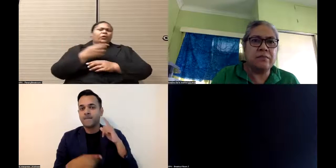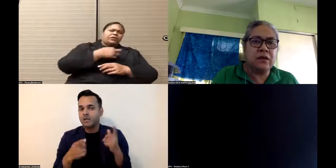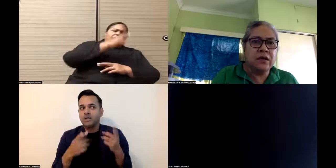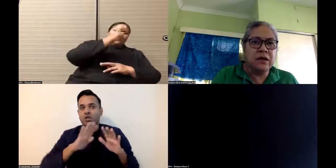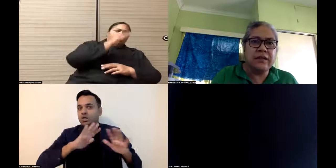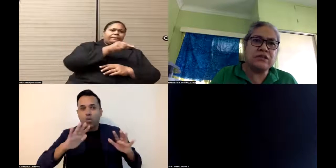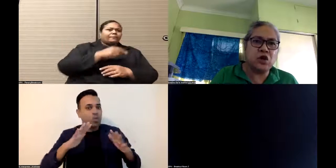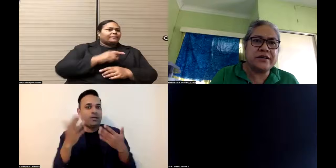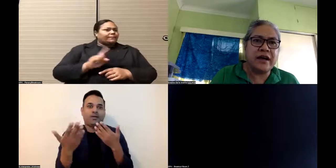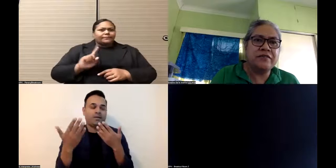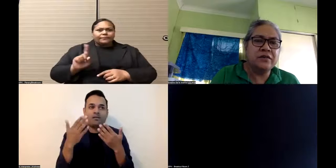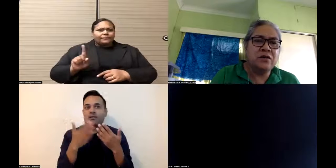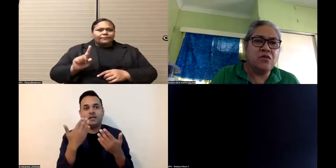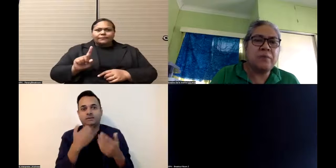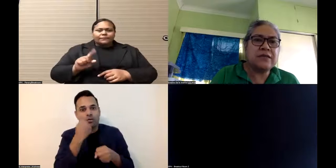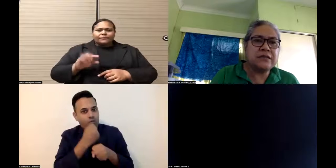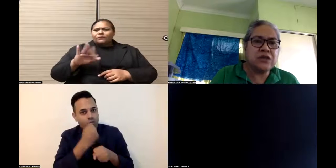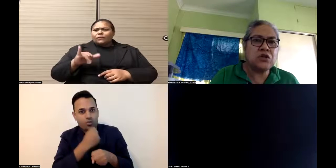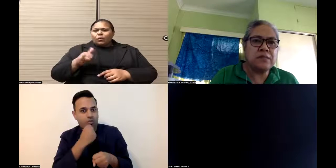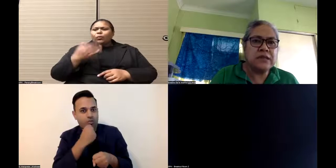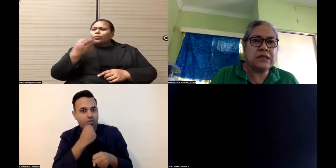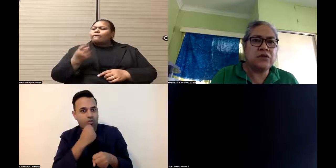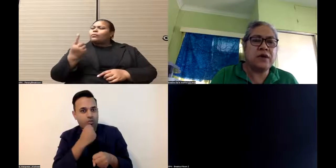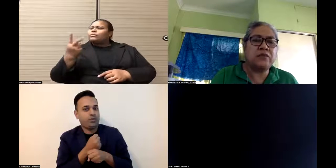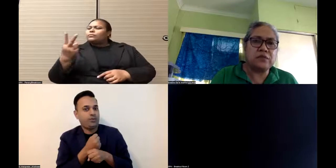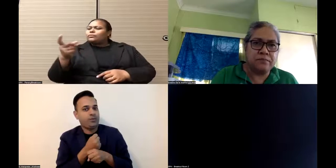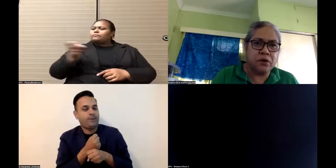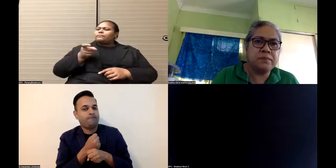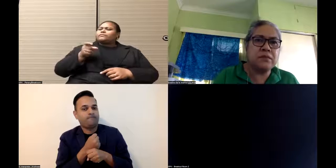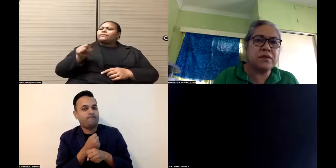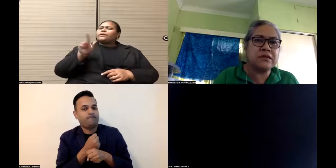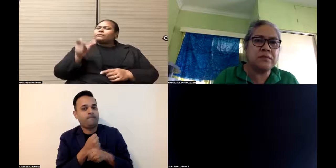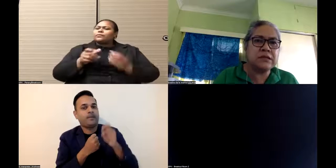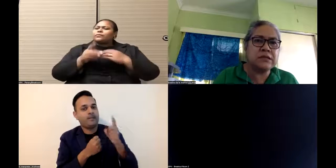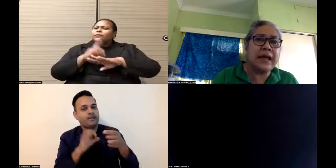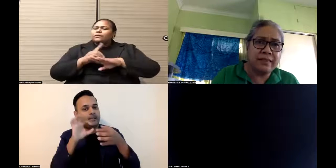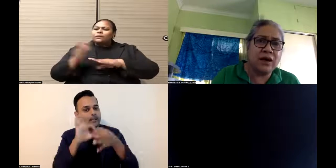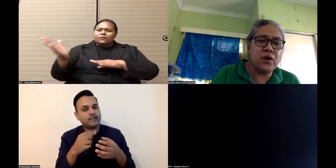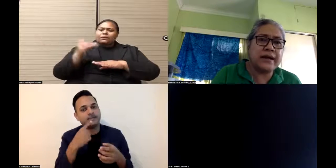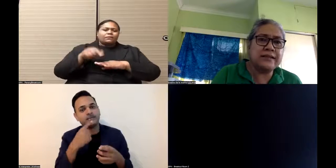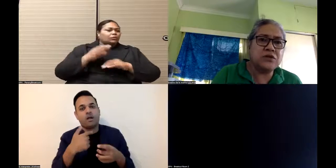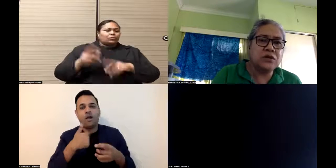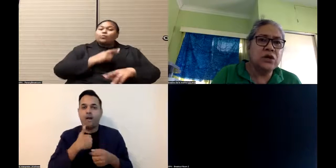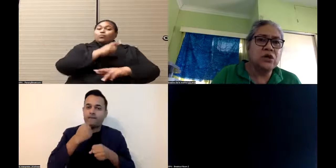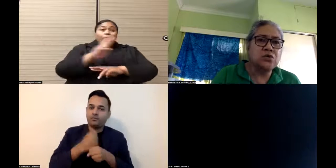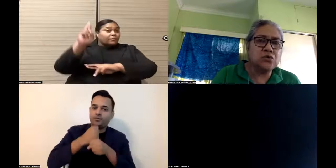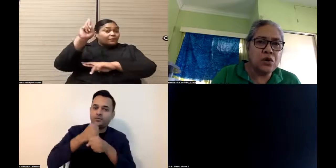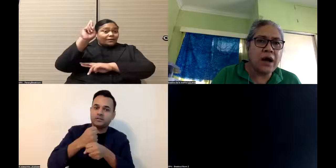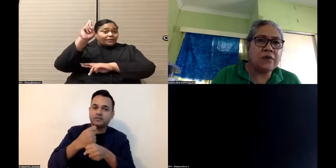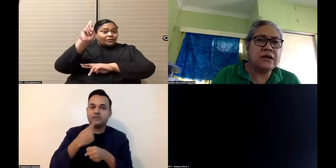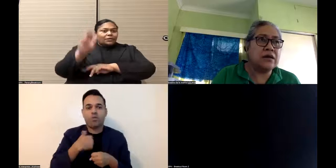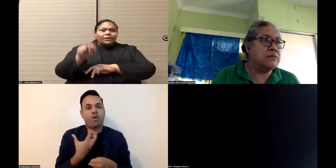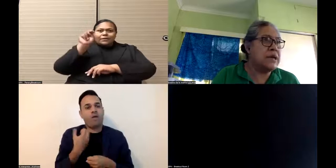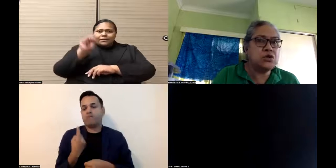at the table. That's not enough. Representation means that you have to support people with disability and their organization to